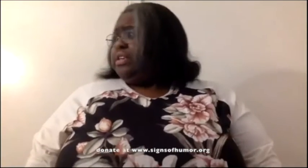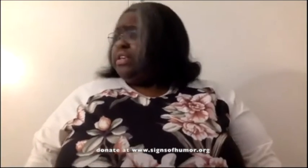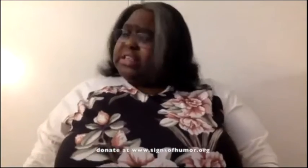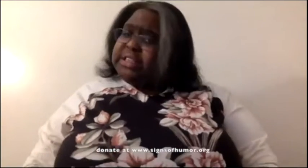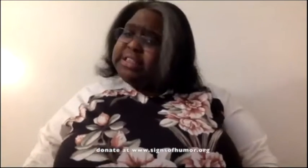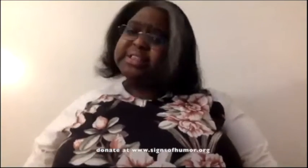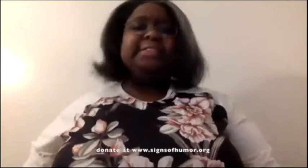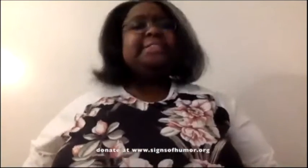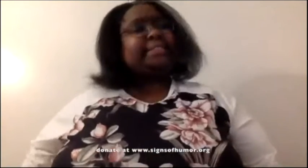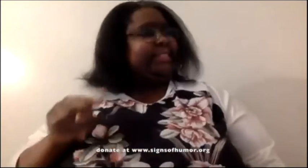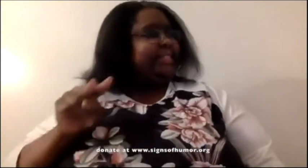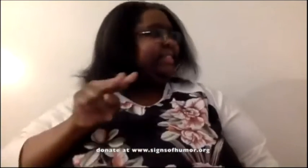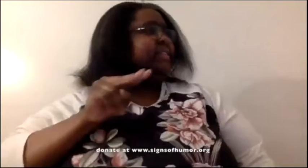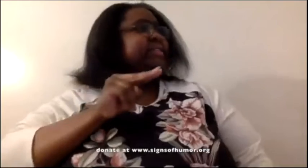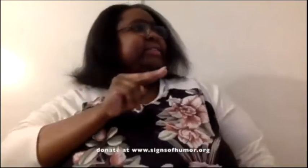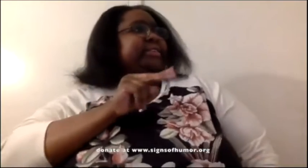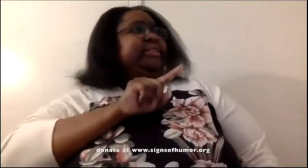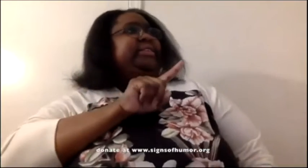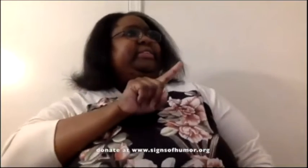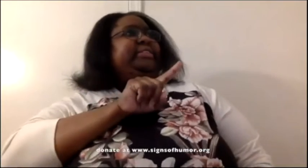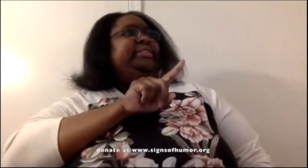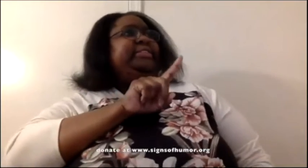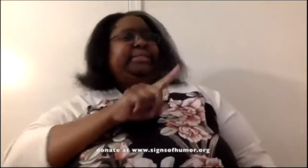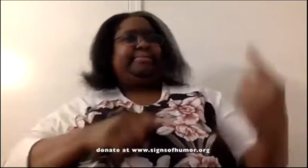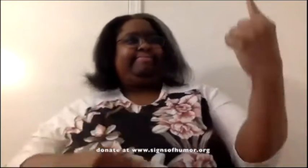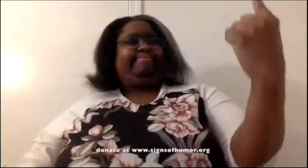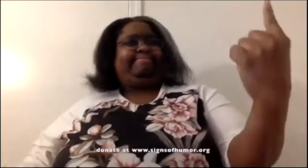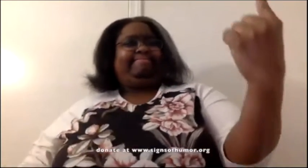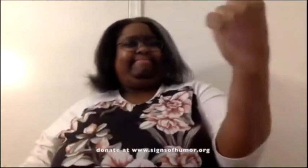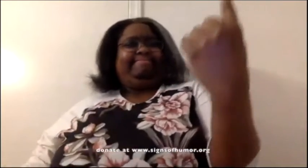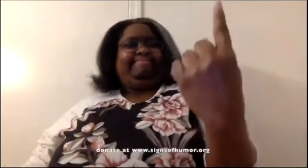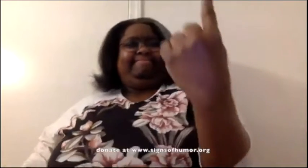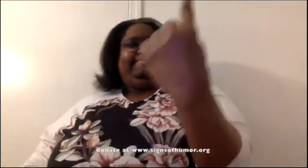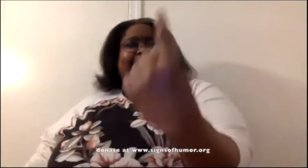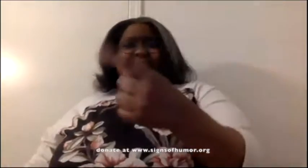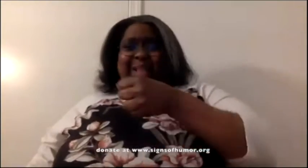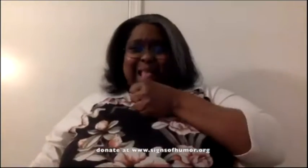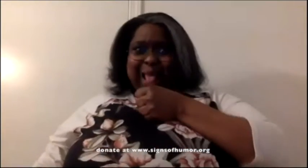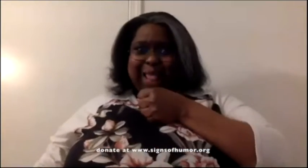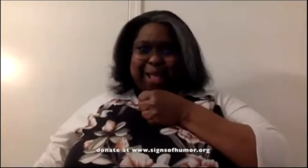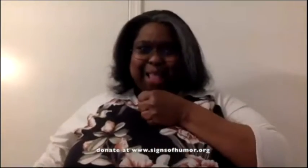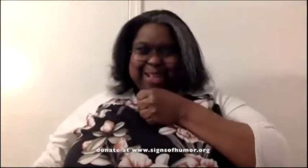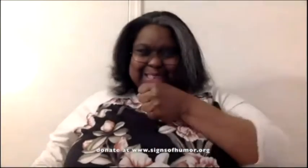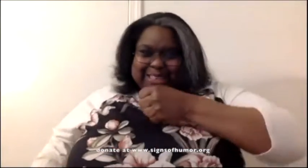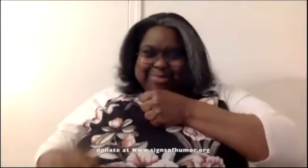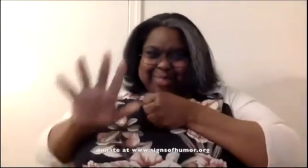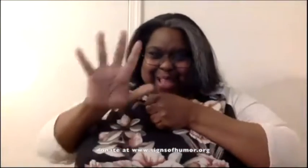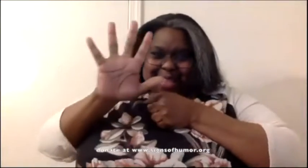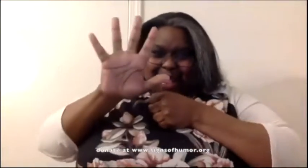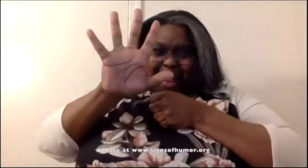My auntie again looks at me, girl, baby, don't worry, you're fine. But again, he's coming down the line and comes